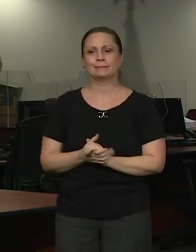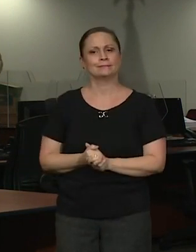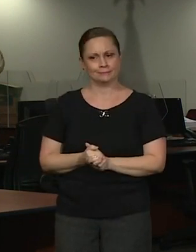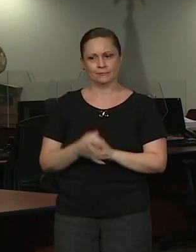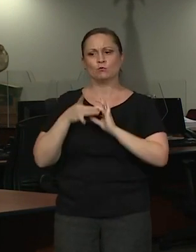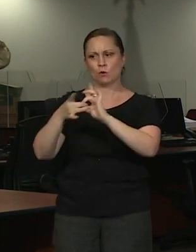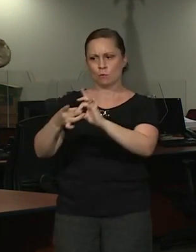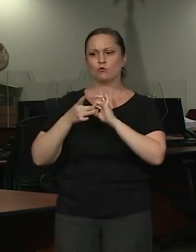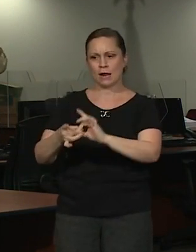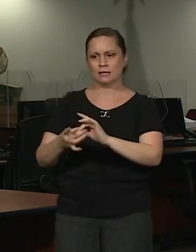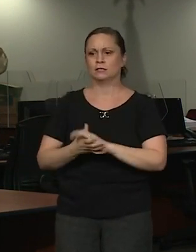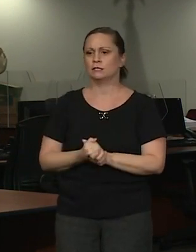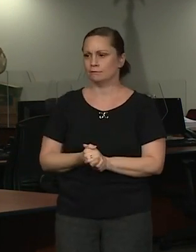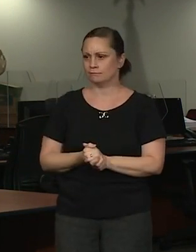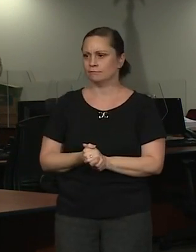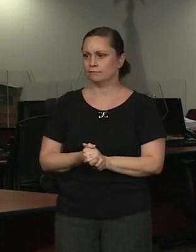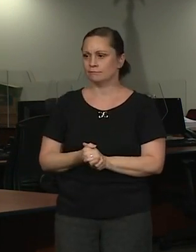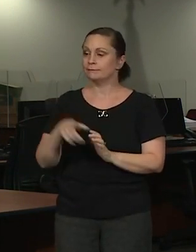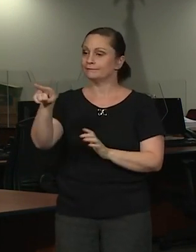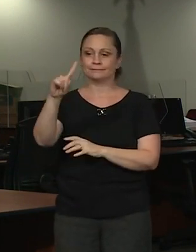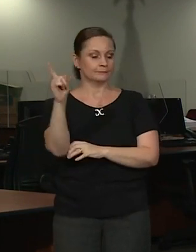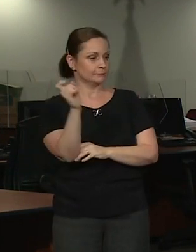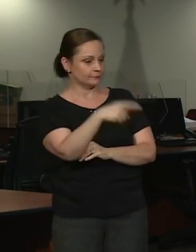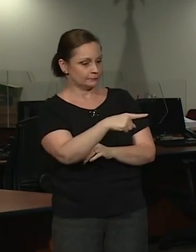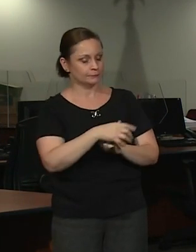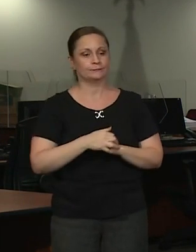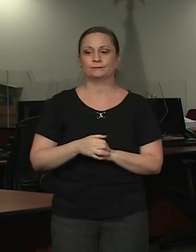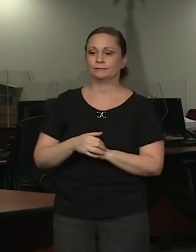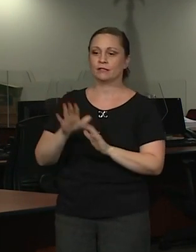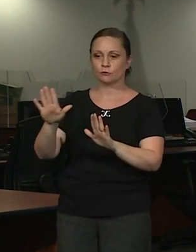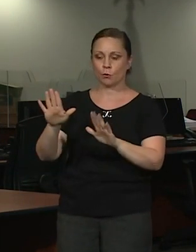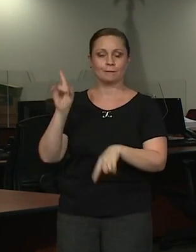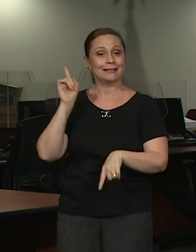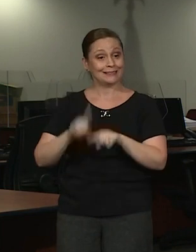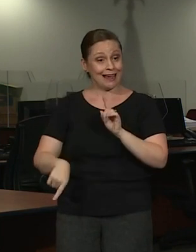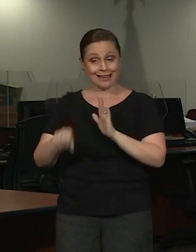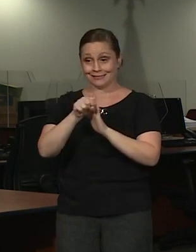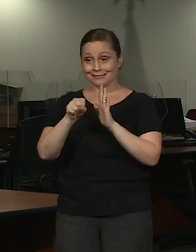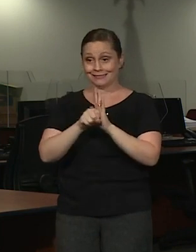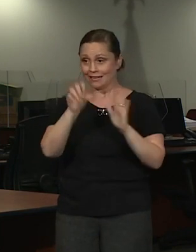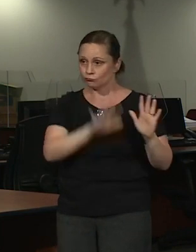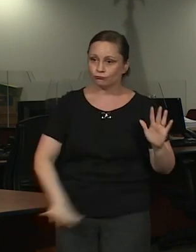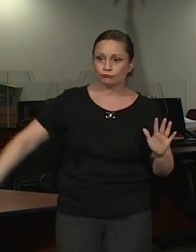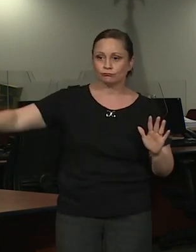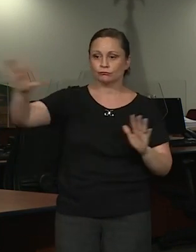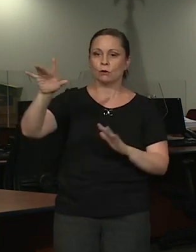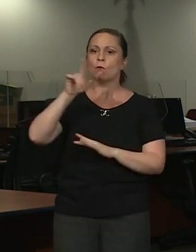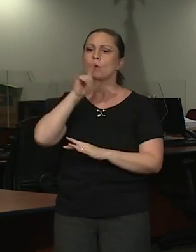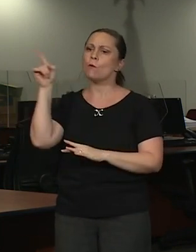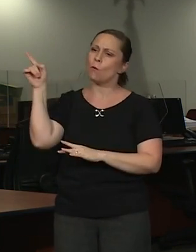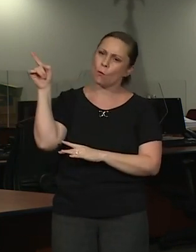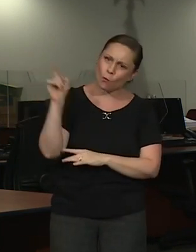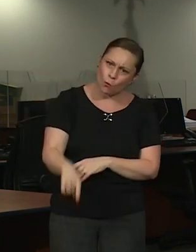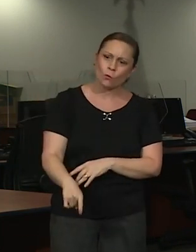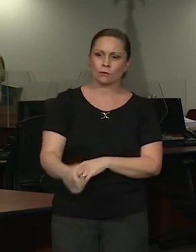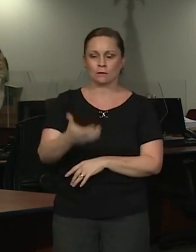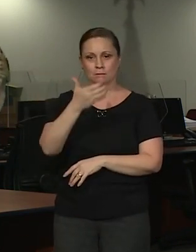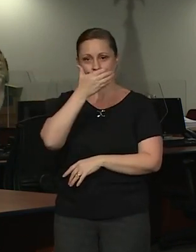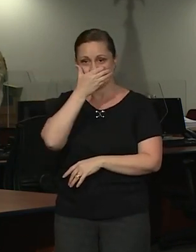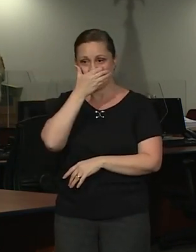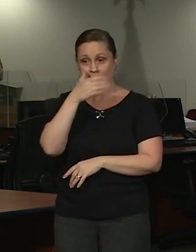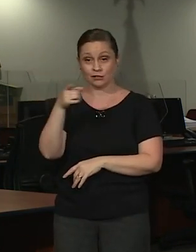cooperation. Governor, despite not issuing the order statewide, do you think it's the right move for cities like Columbia to issue the mask